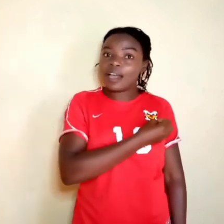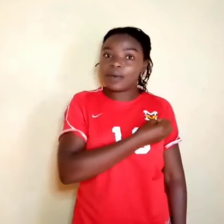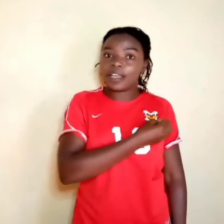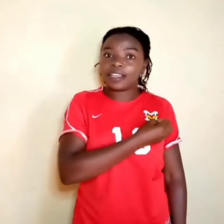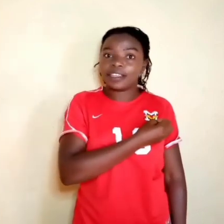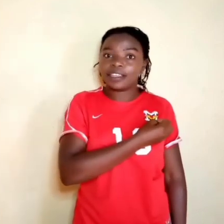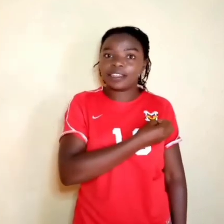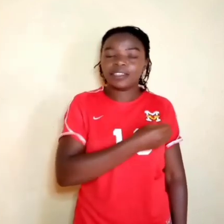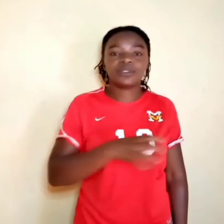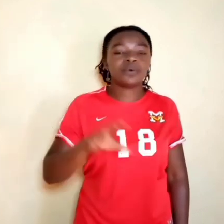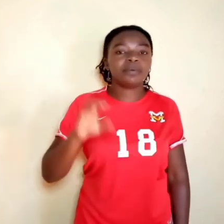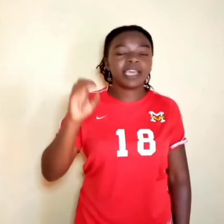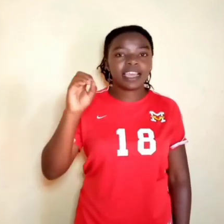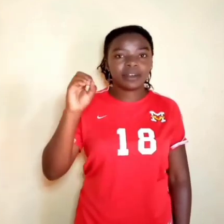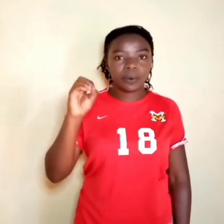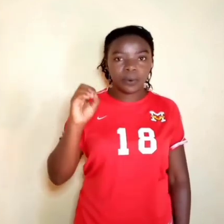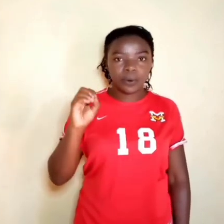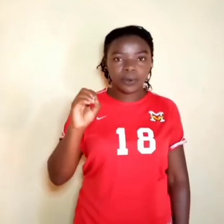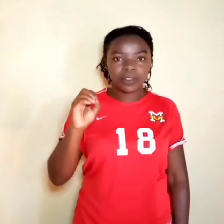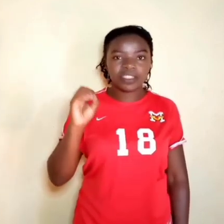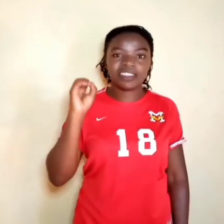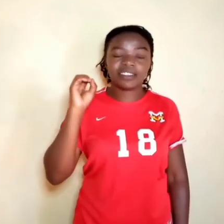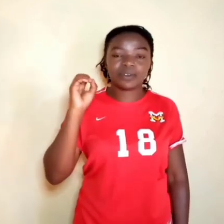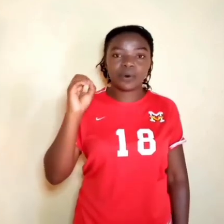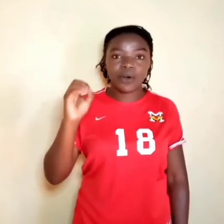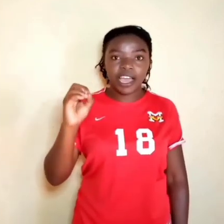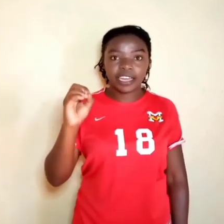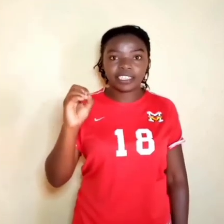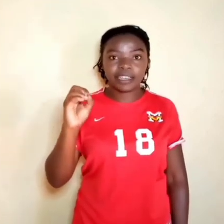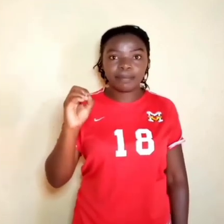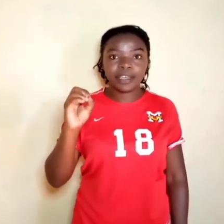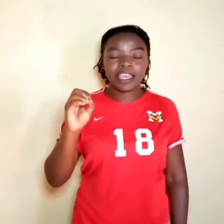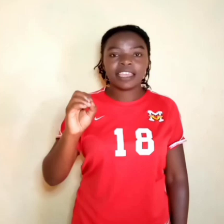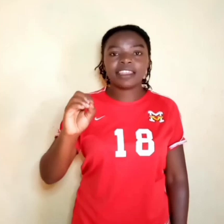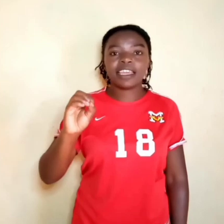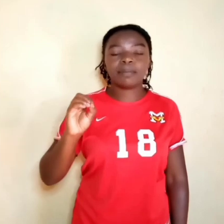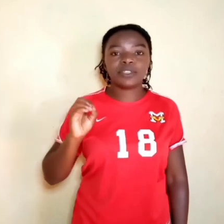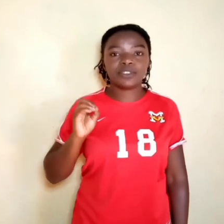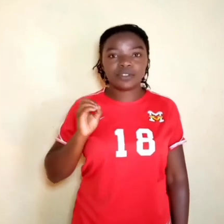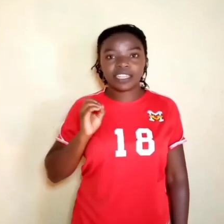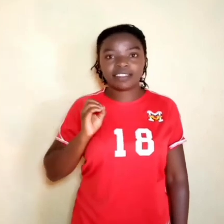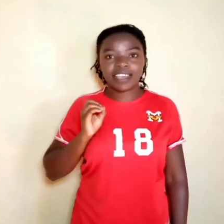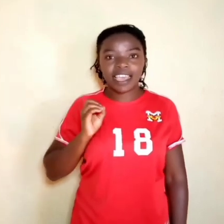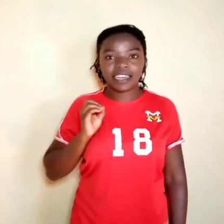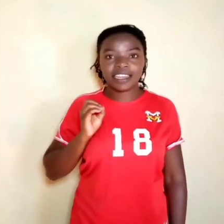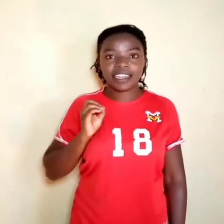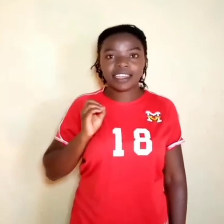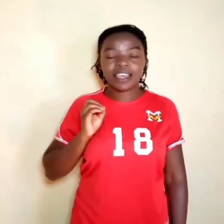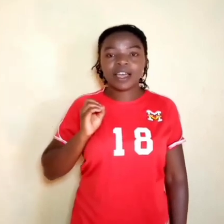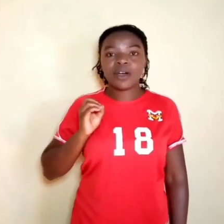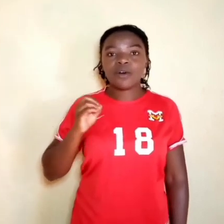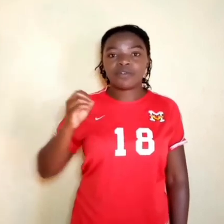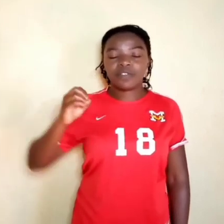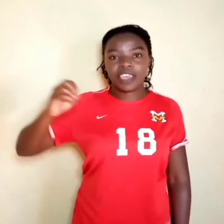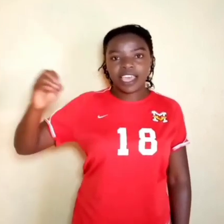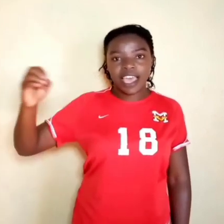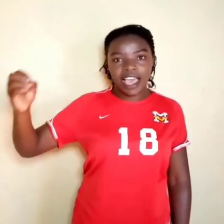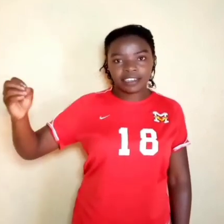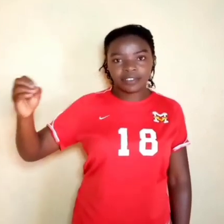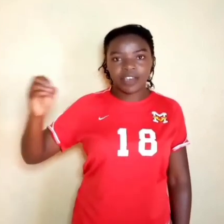our. So we make an O. This is O hand shape. Then put it on the side of the active